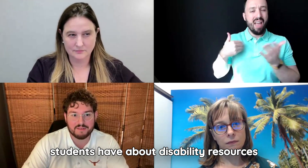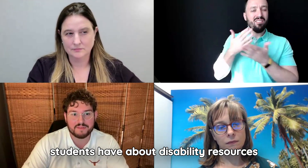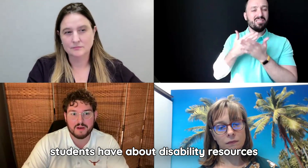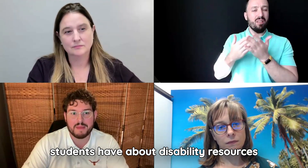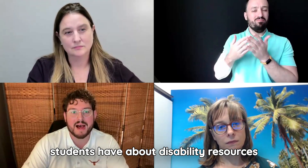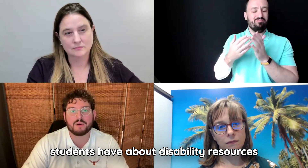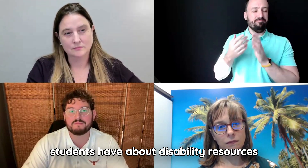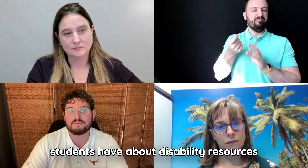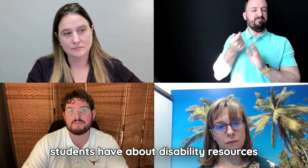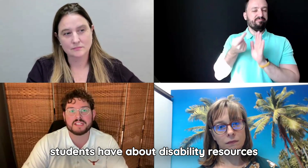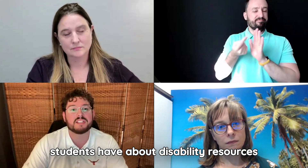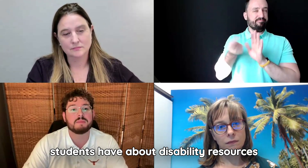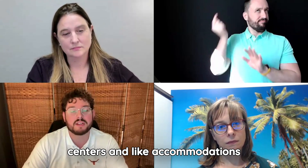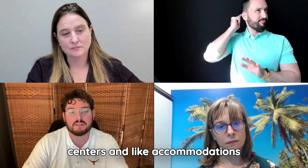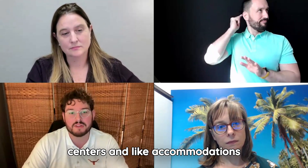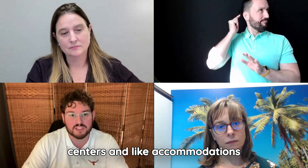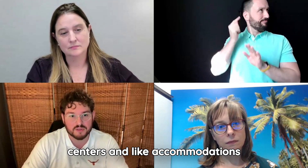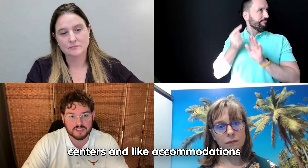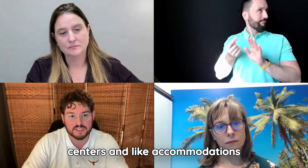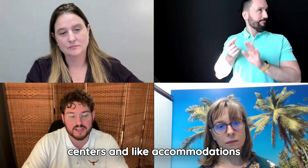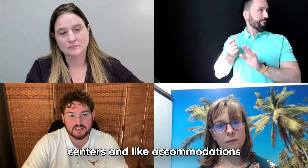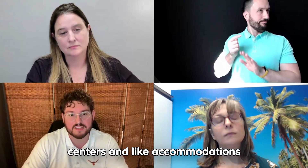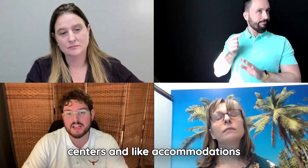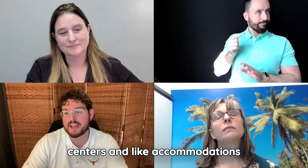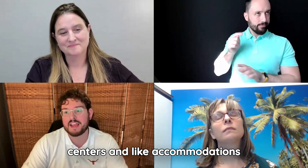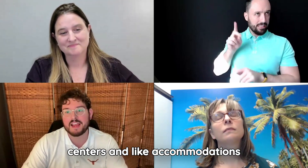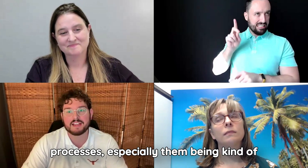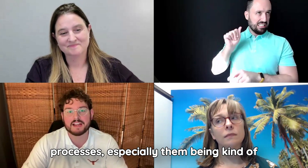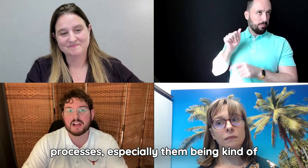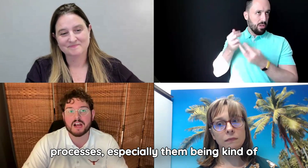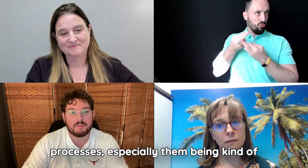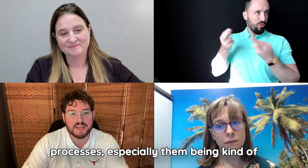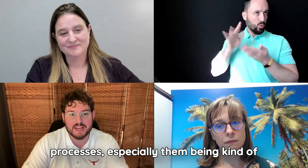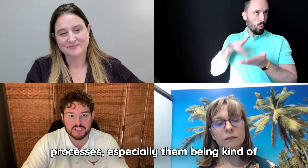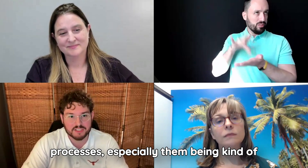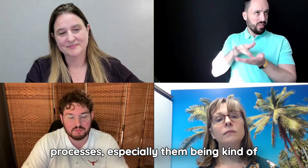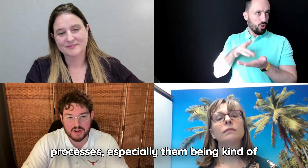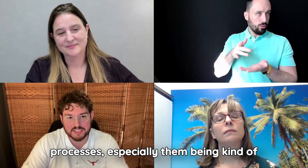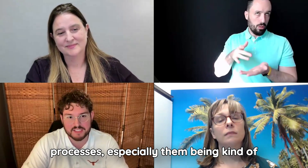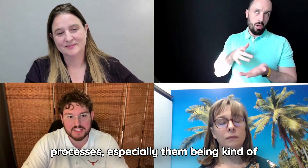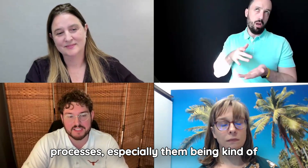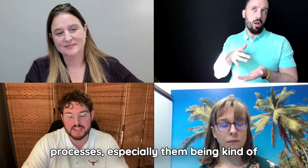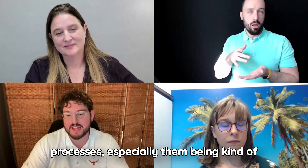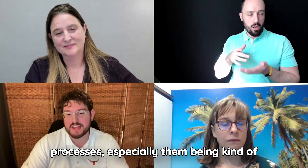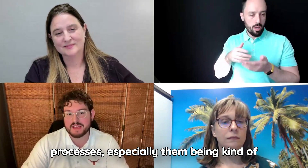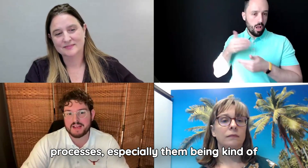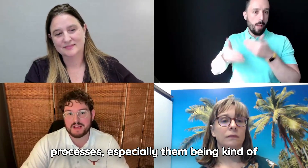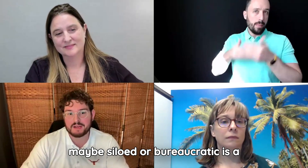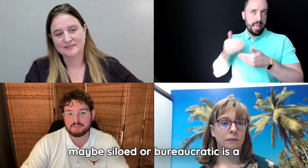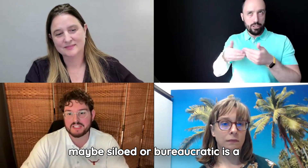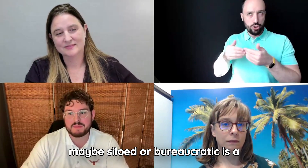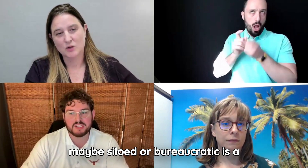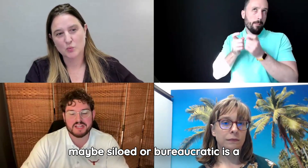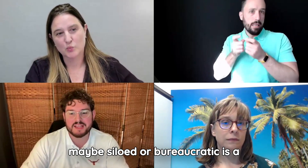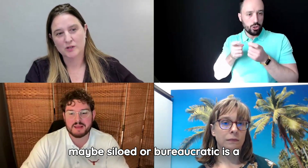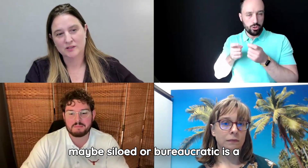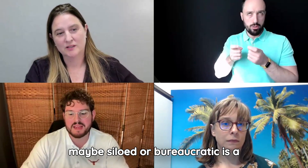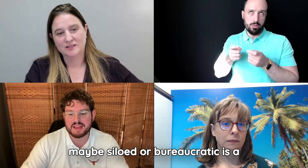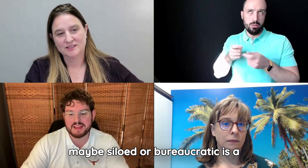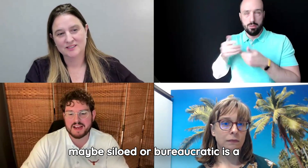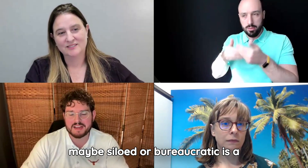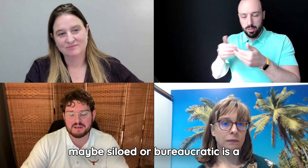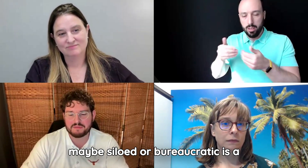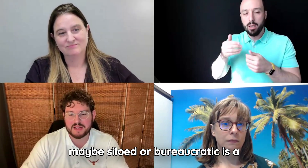students have about disability resources centers and like accommodations processes, especially